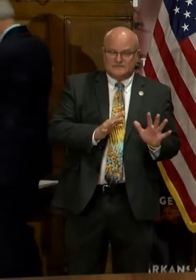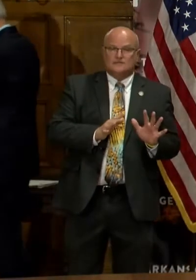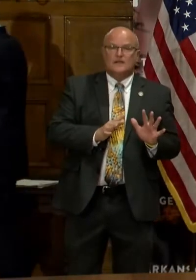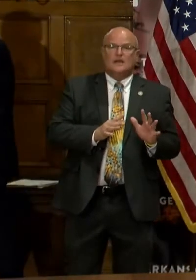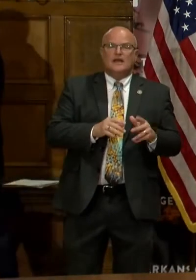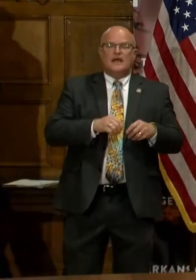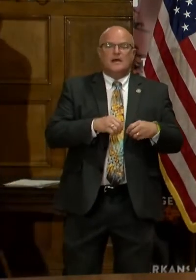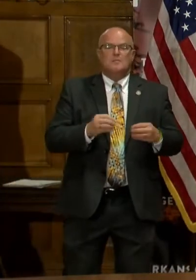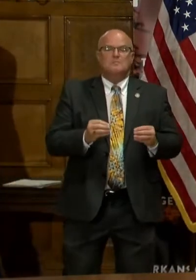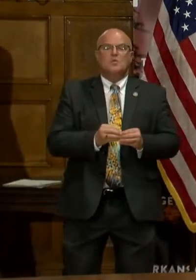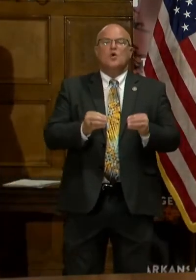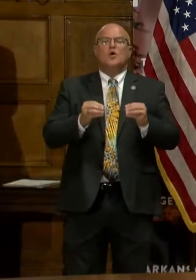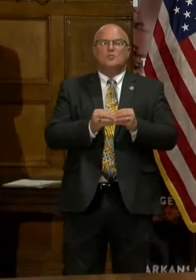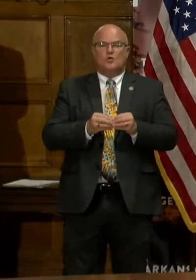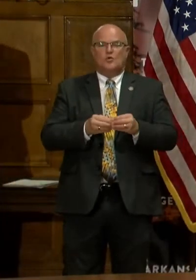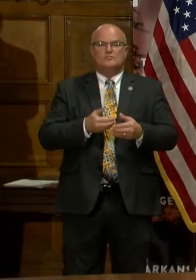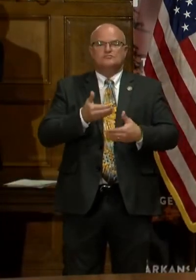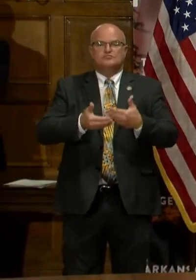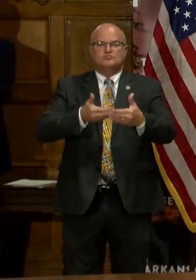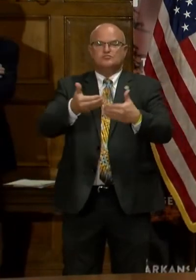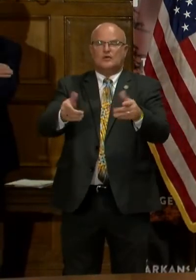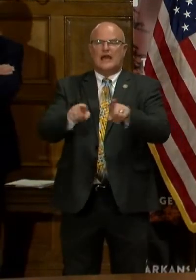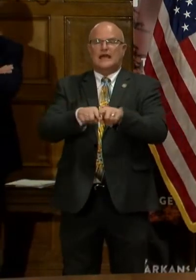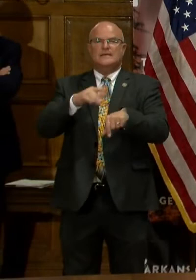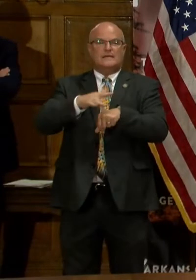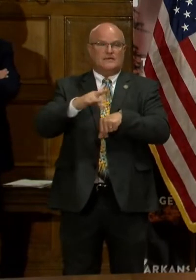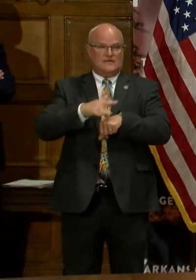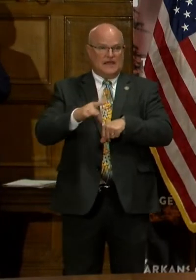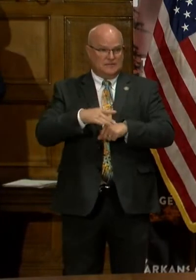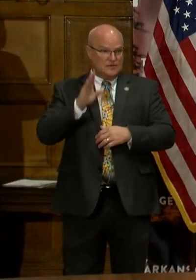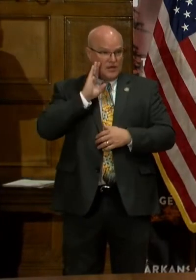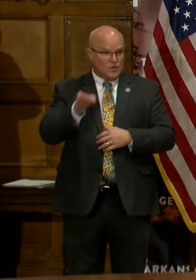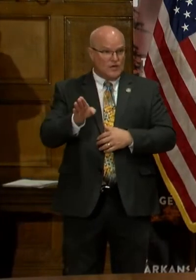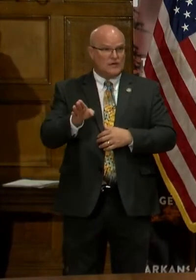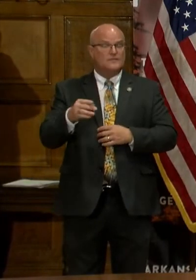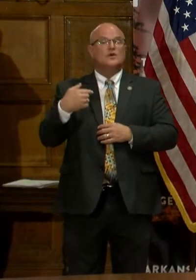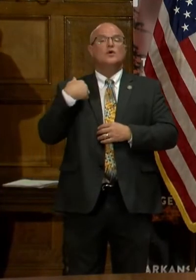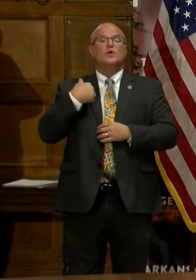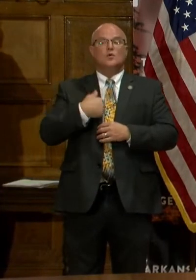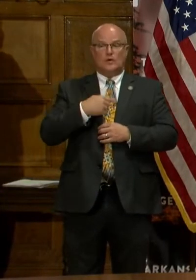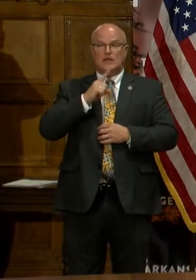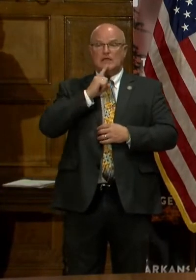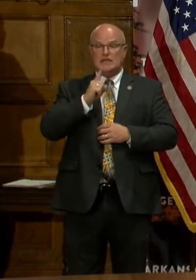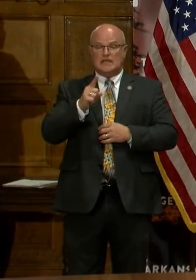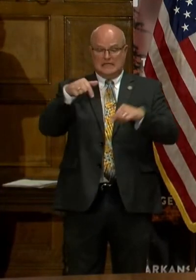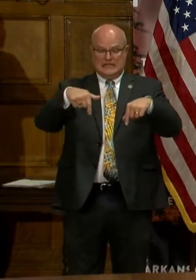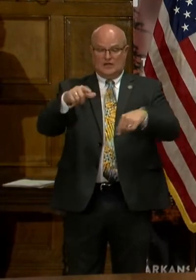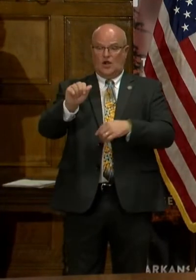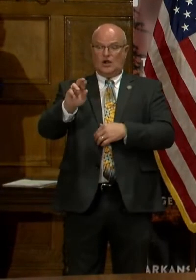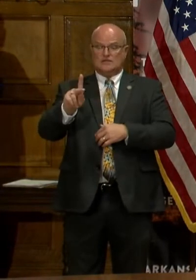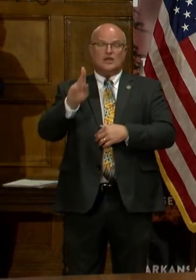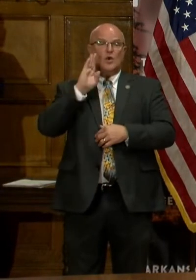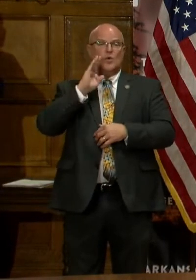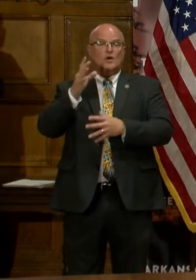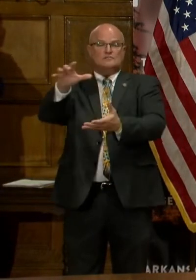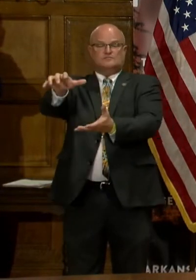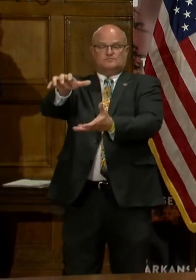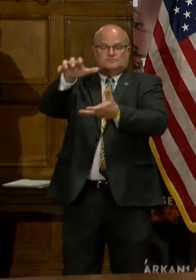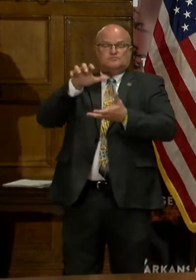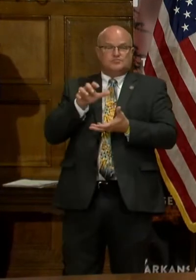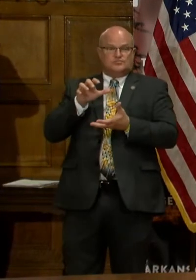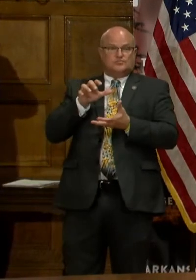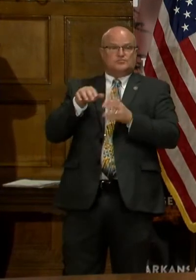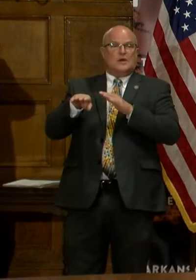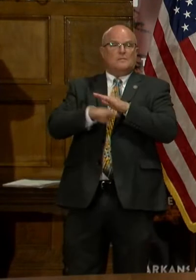will roll out more and more of these vaccines as they become available. We, Arkansas, will receive an allotment of